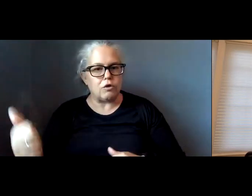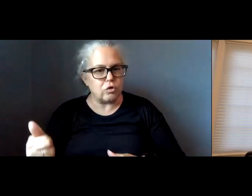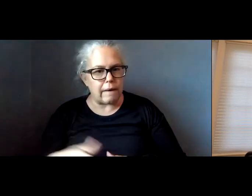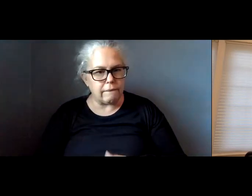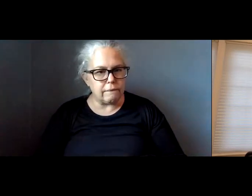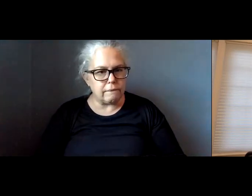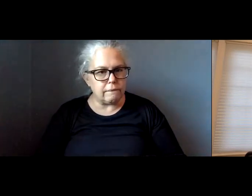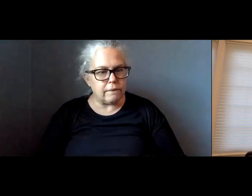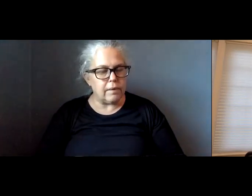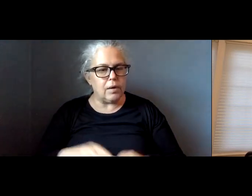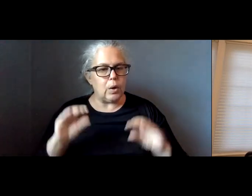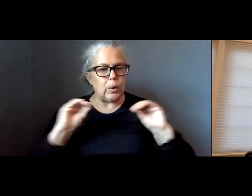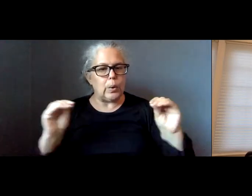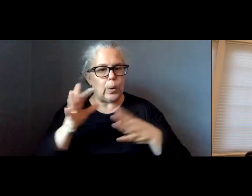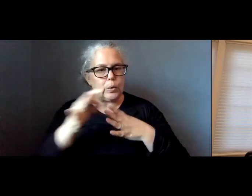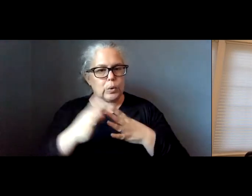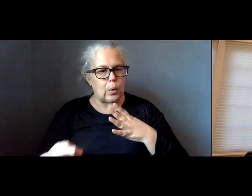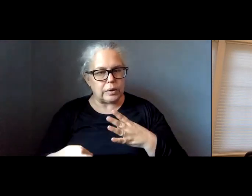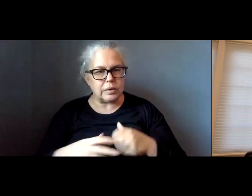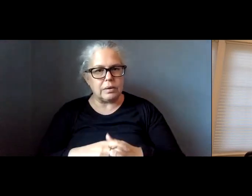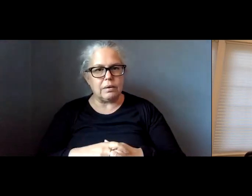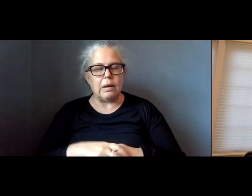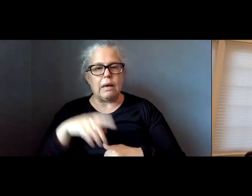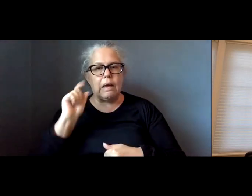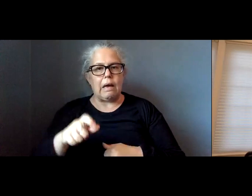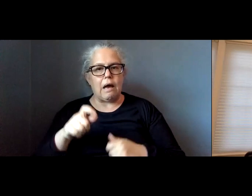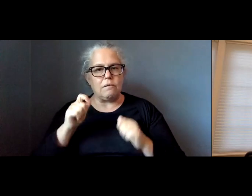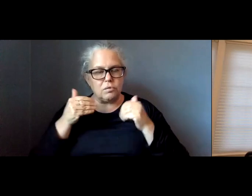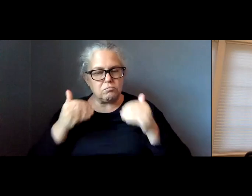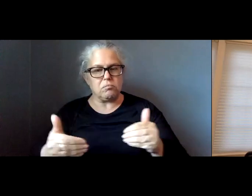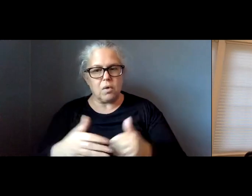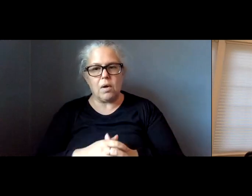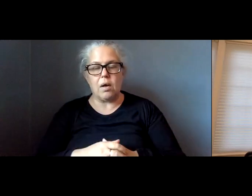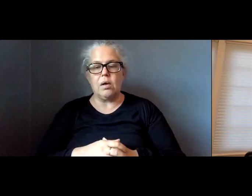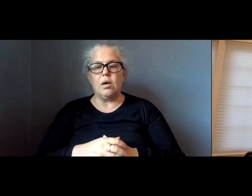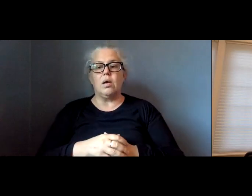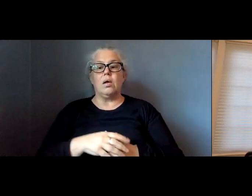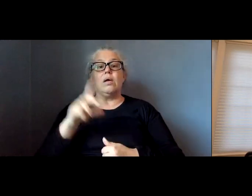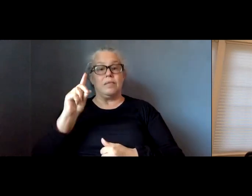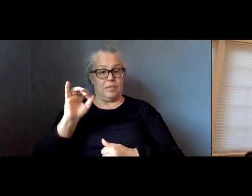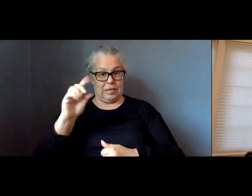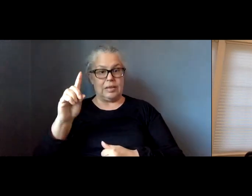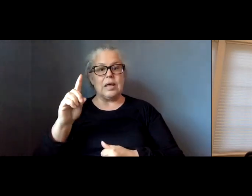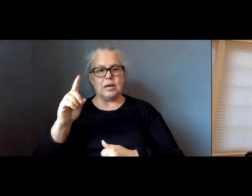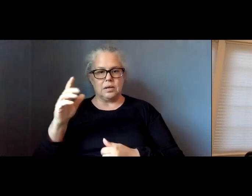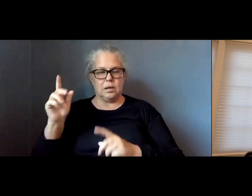do what they told you. Anyway, they were able to bring her down step by step. The path is